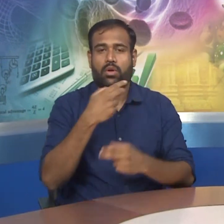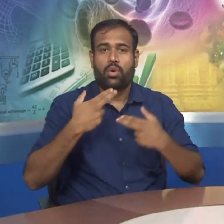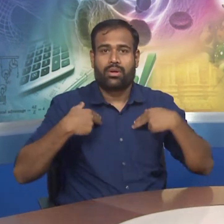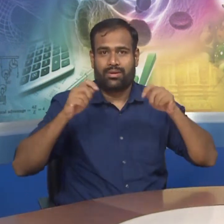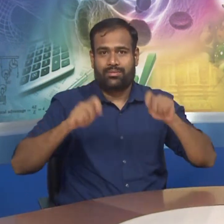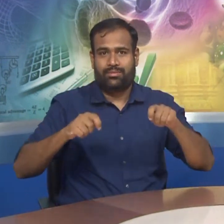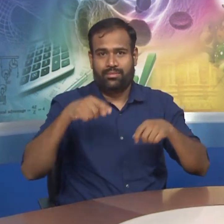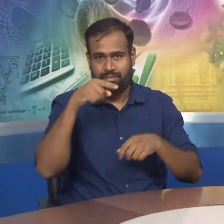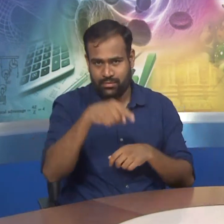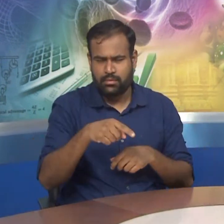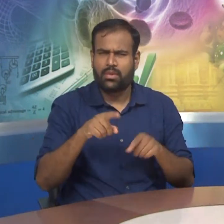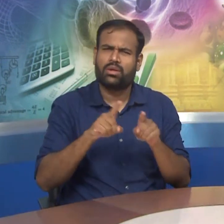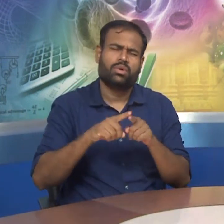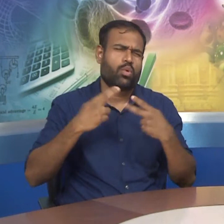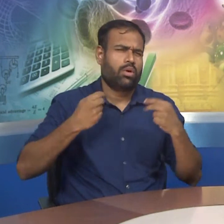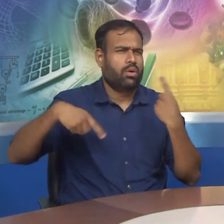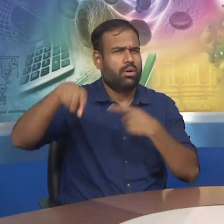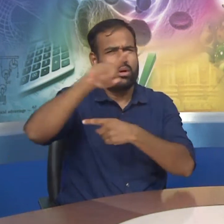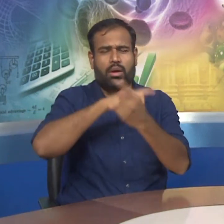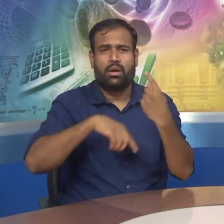Original jurisdictions.